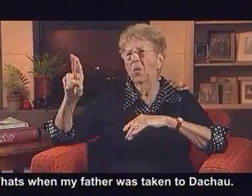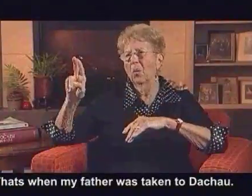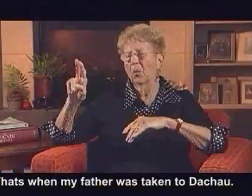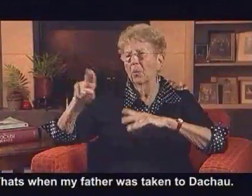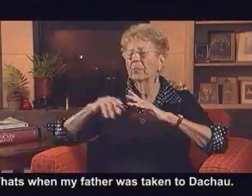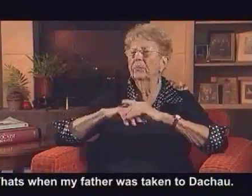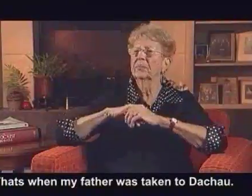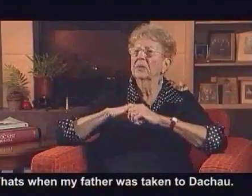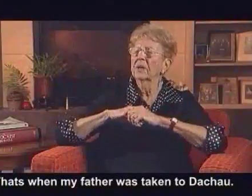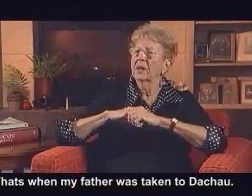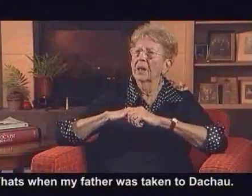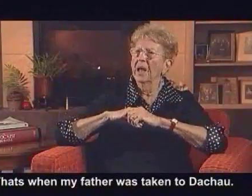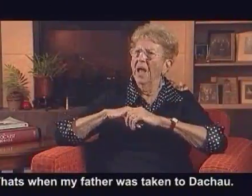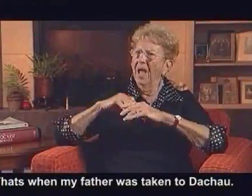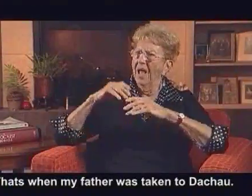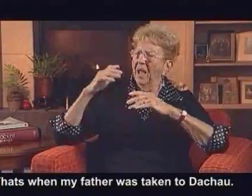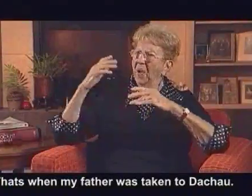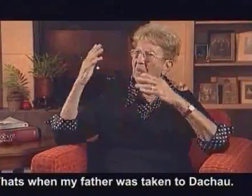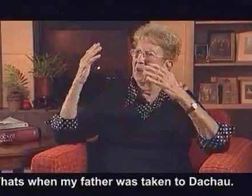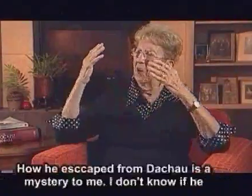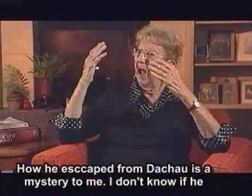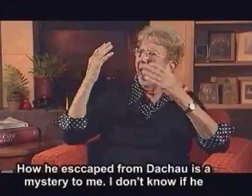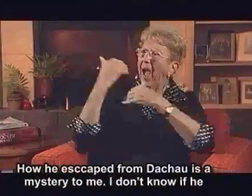That's when my father was taken to Dachau.